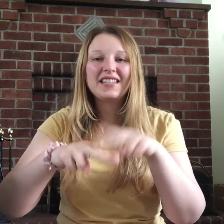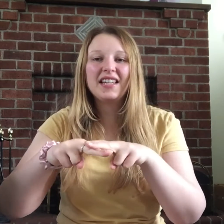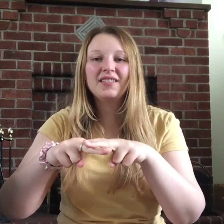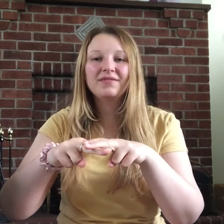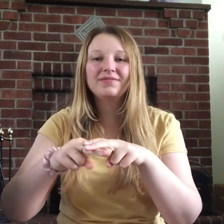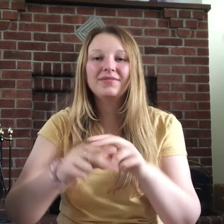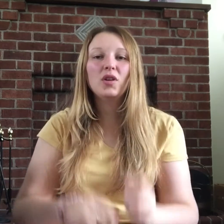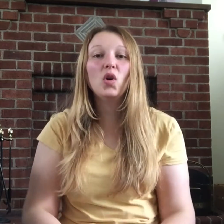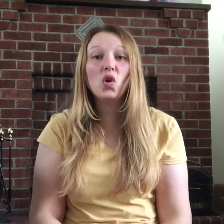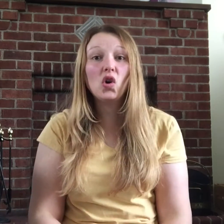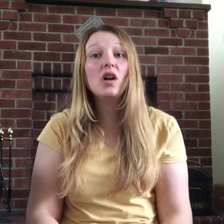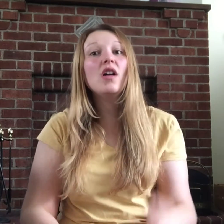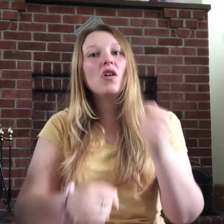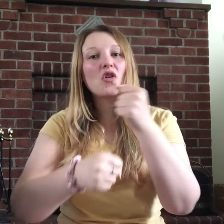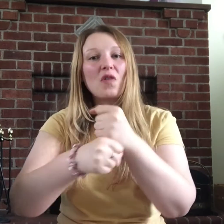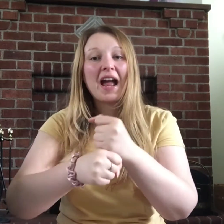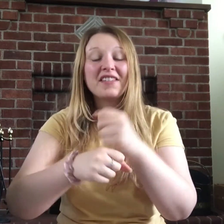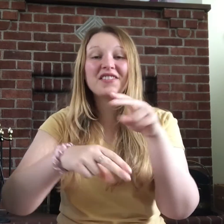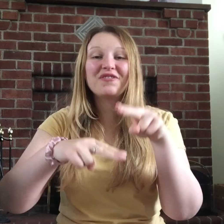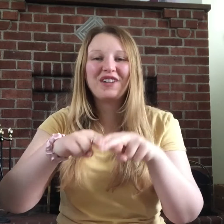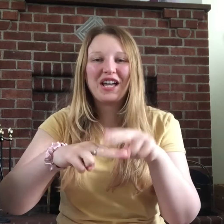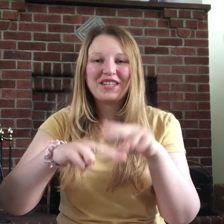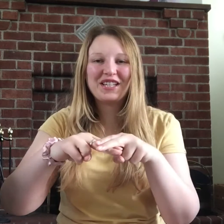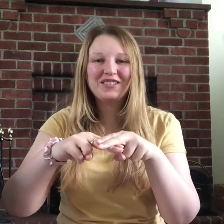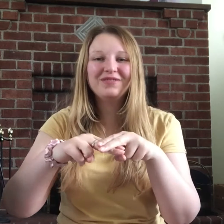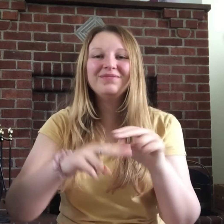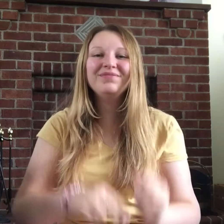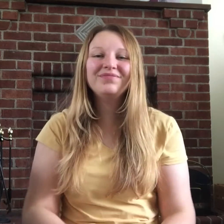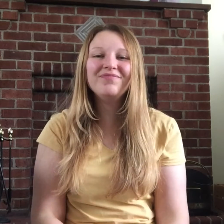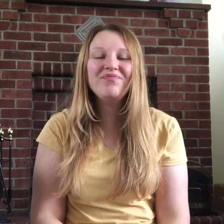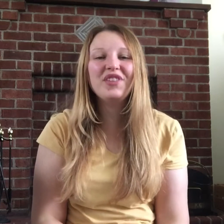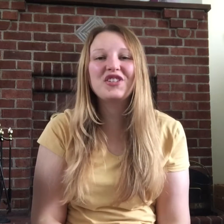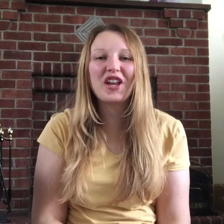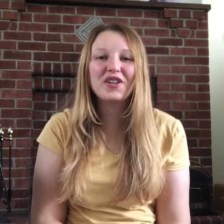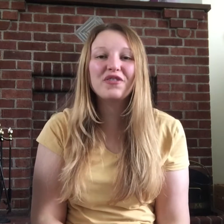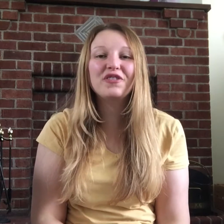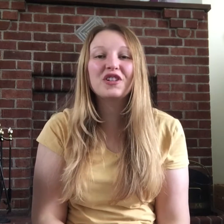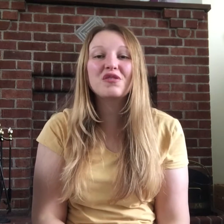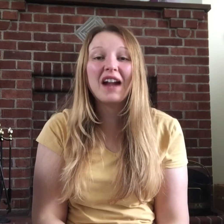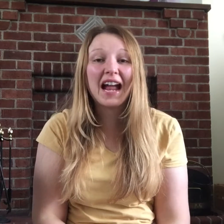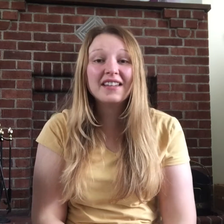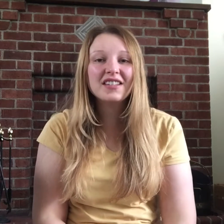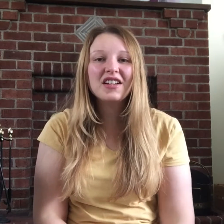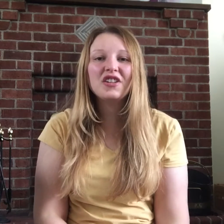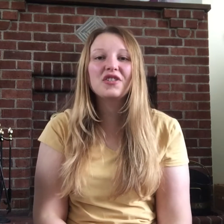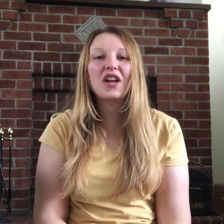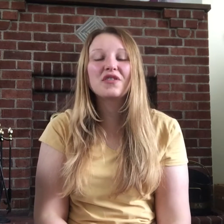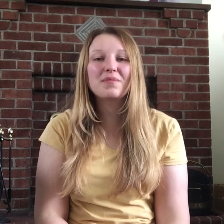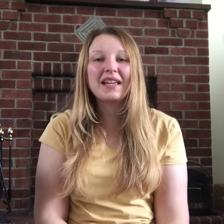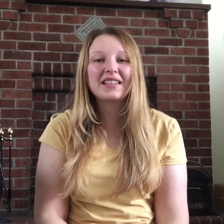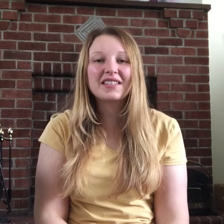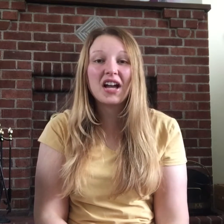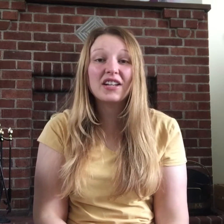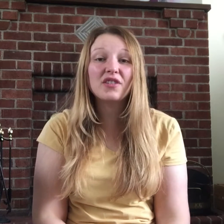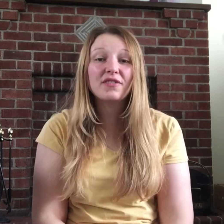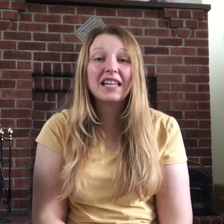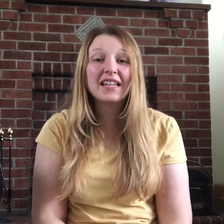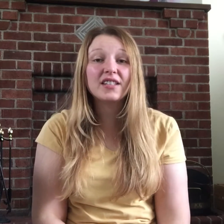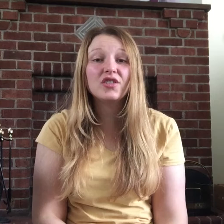Granddaddy or grandfather. So for grand, you're going to make the sign of the letter